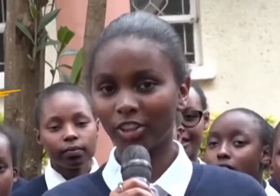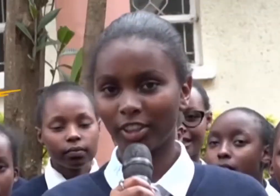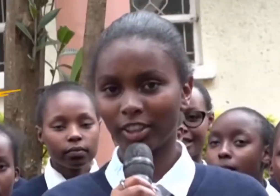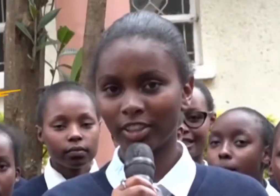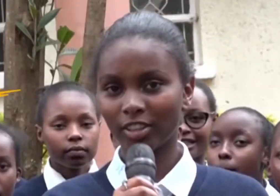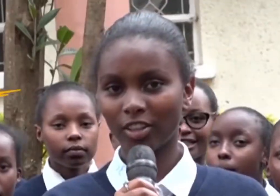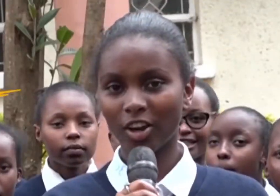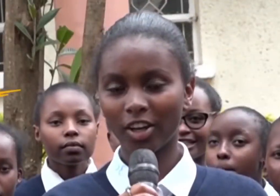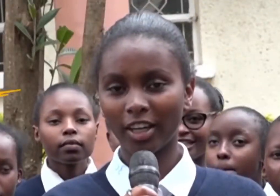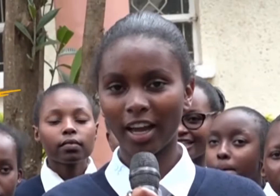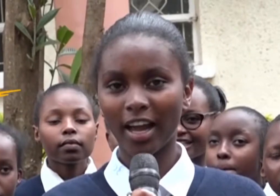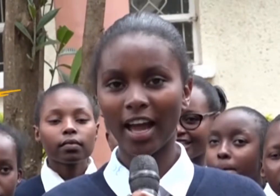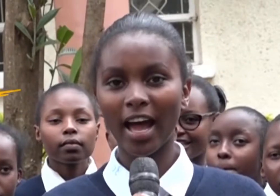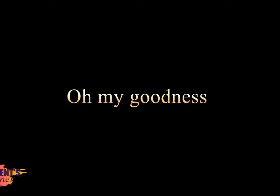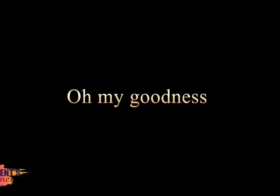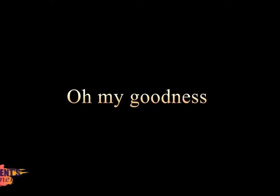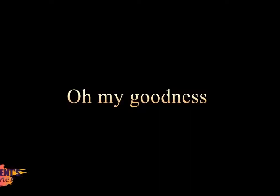Welcome to Children's Corner.